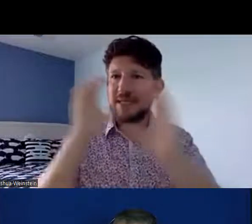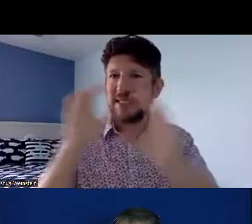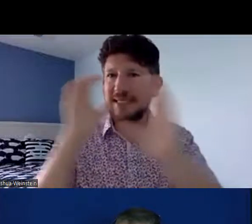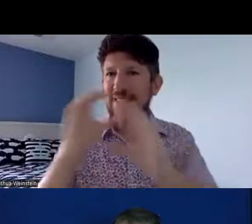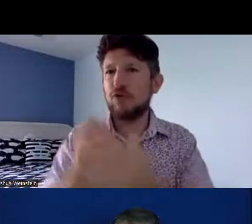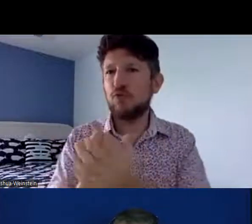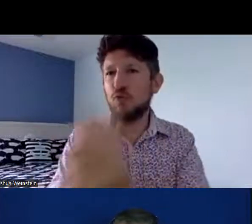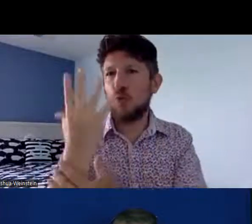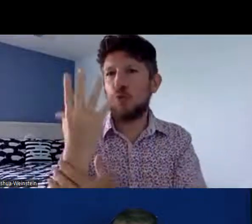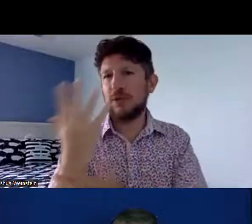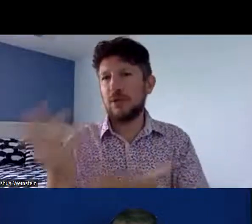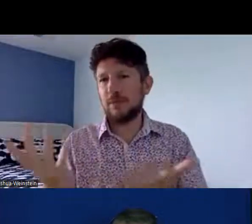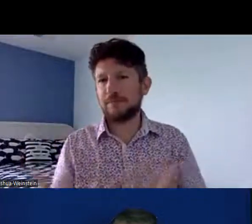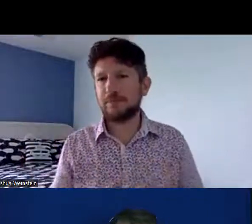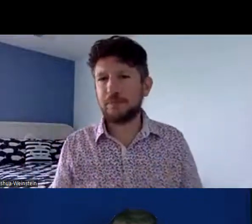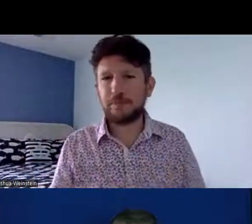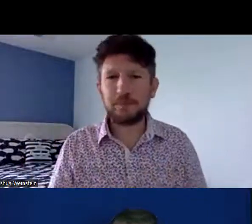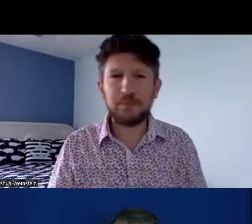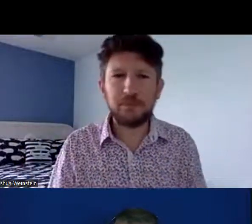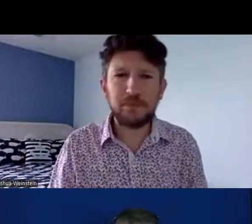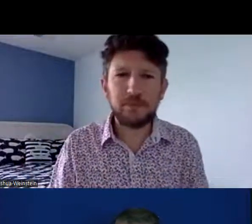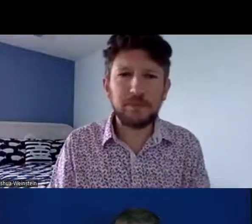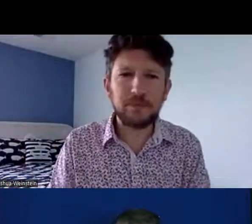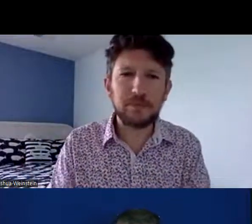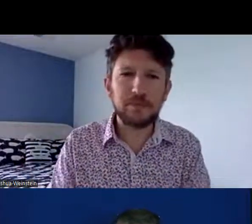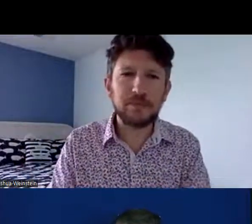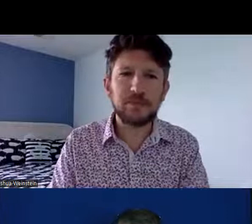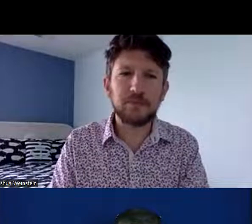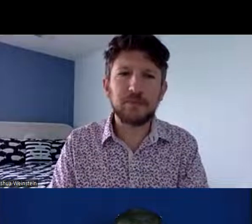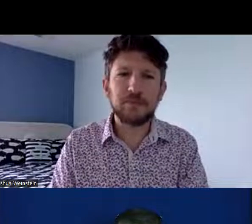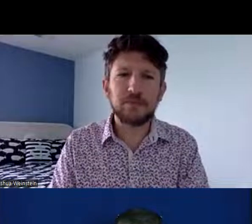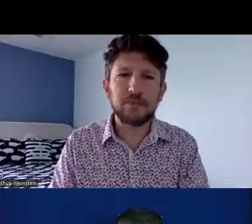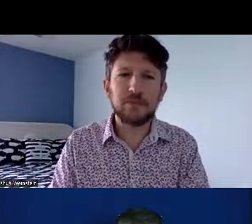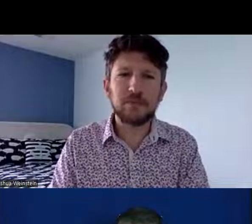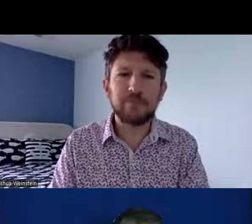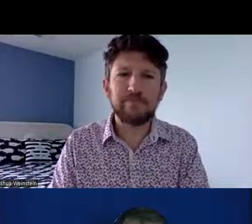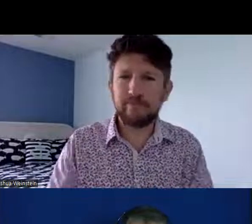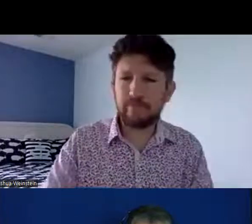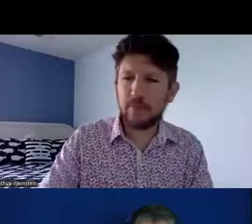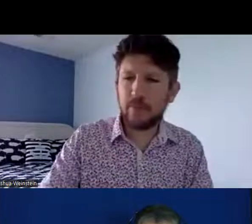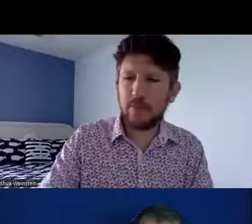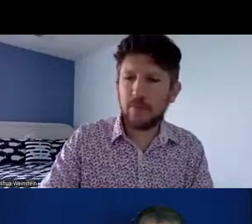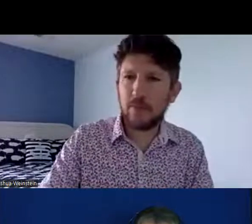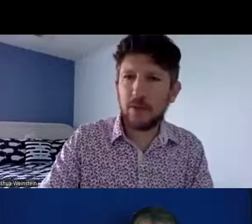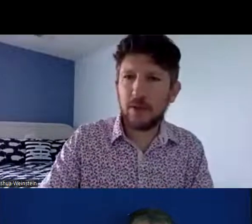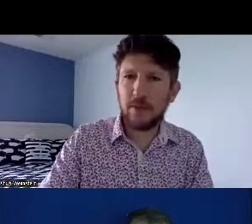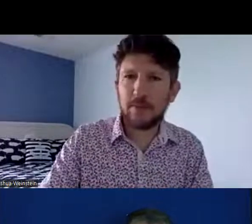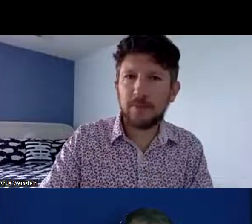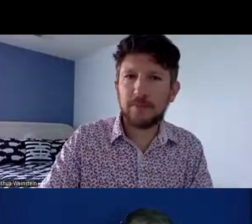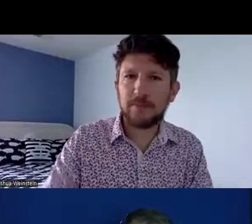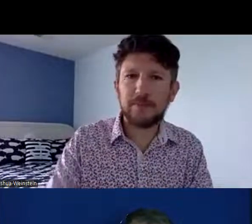And that also is considered, part of the professional growth of the